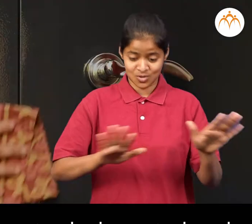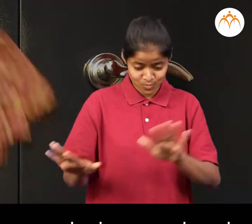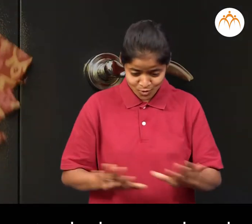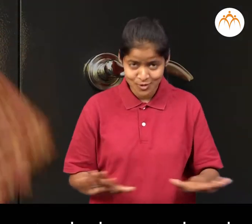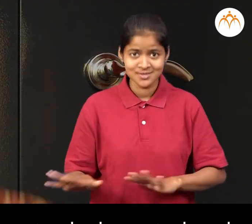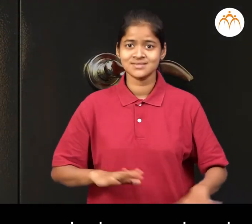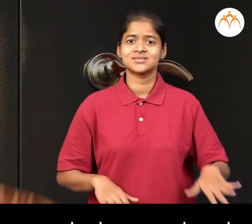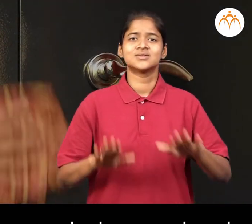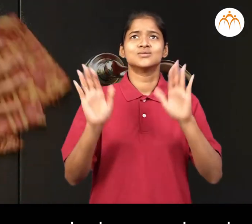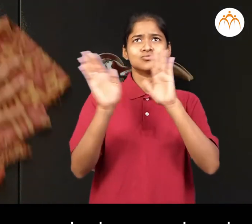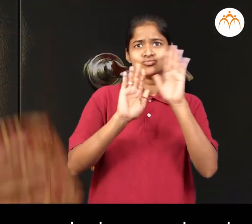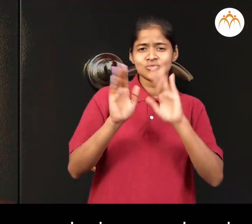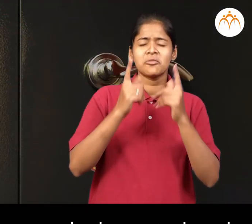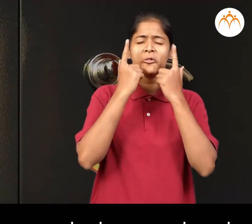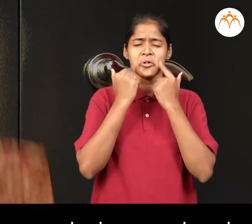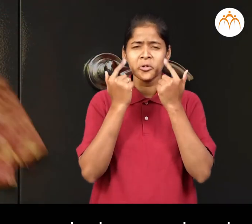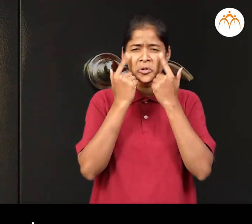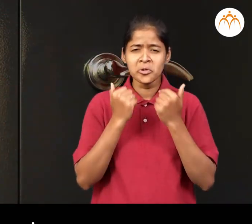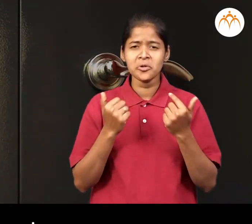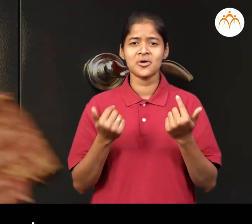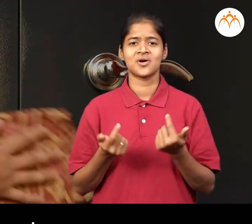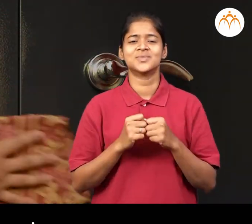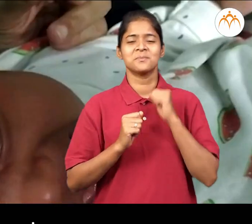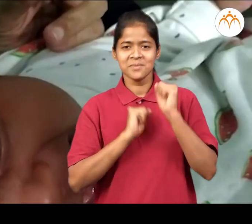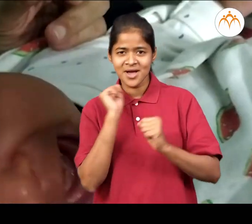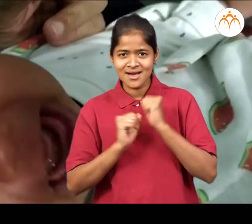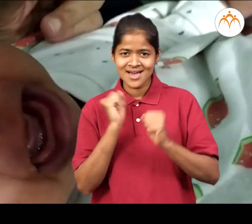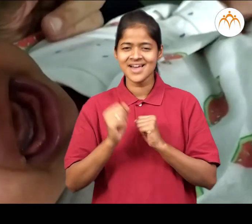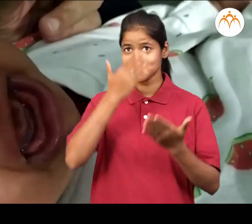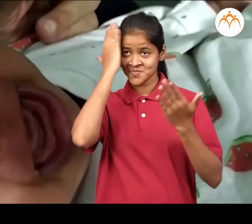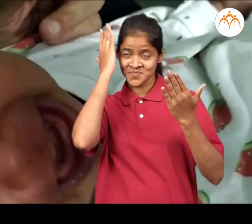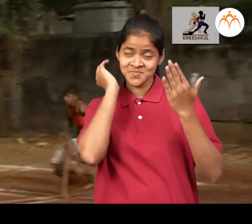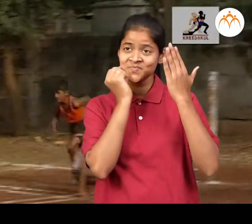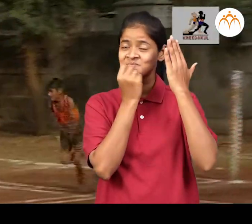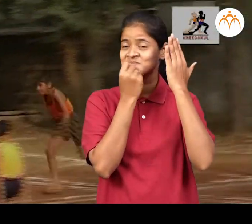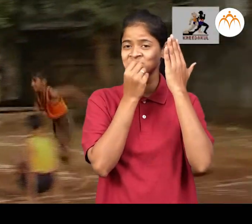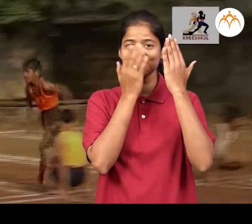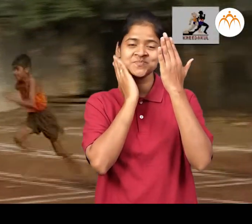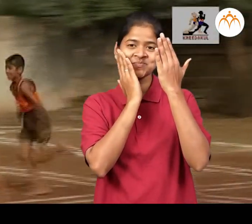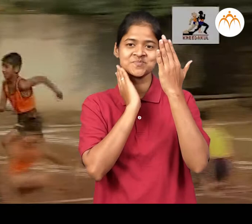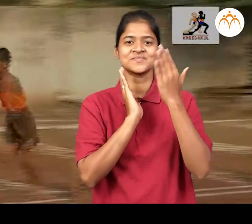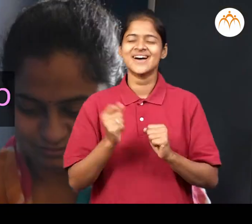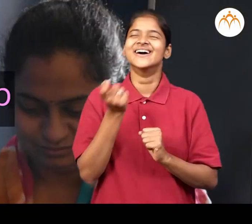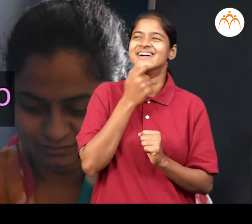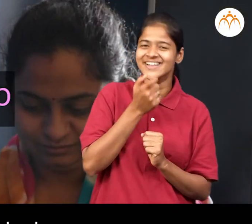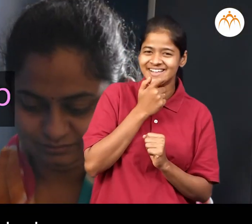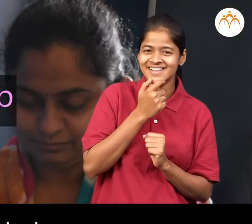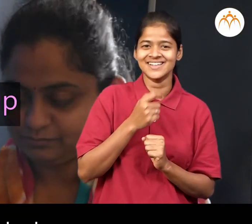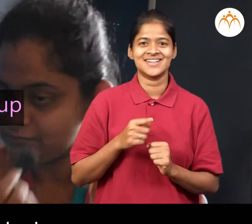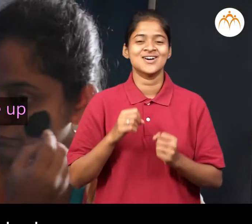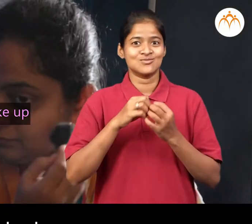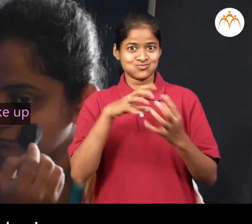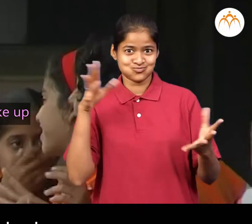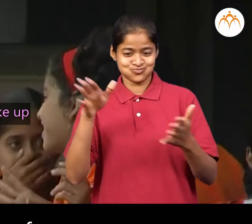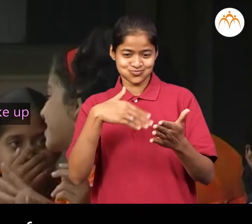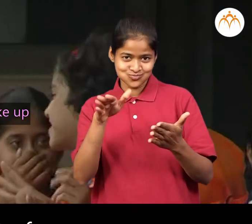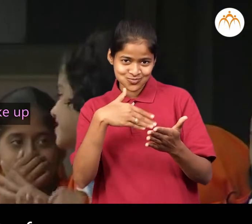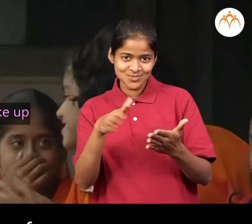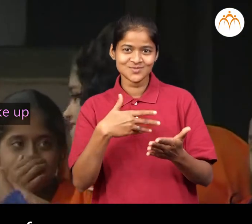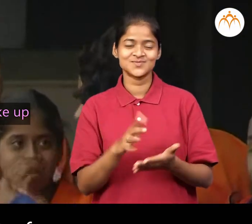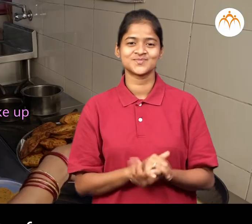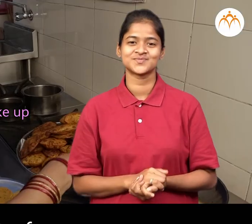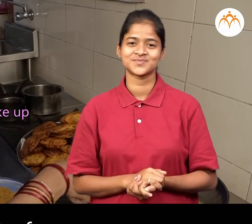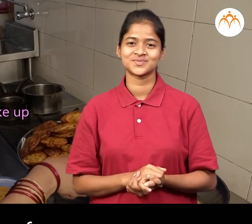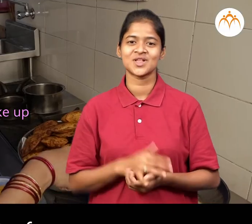To wipe To cry To run To deck up To laugh To